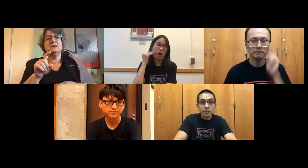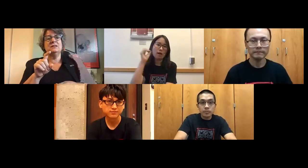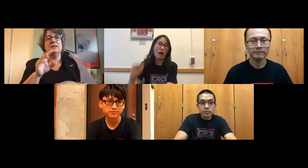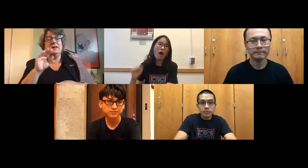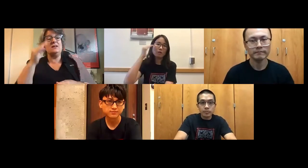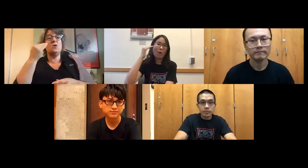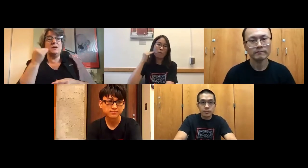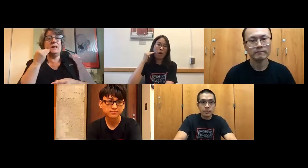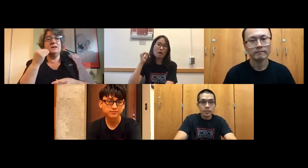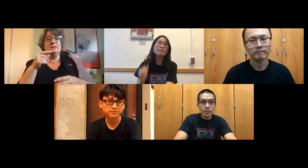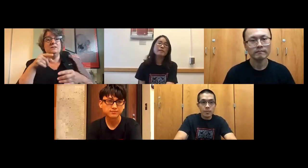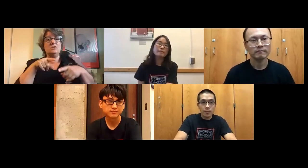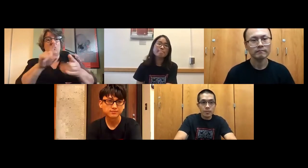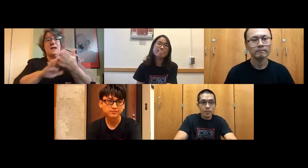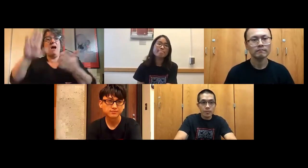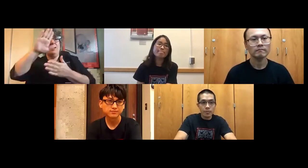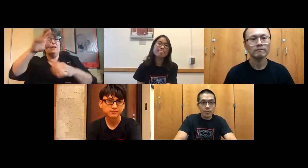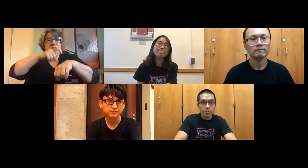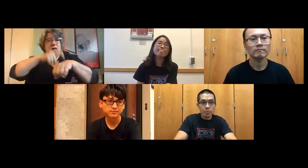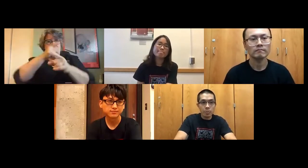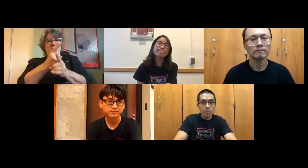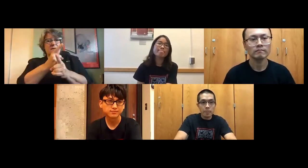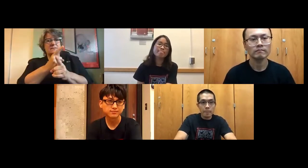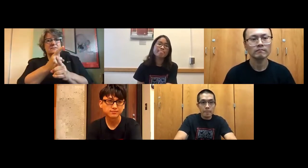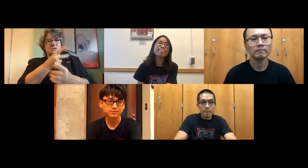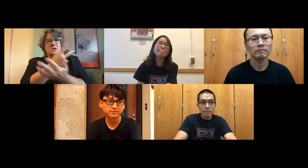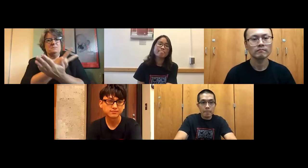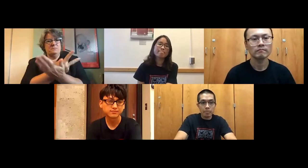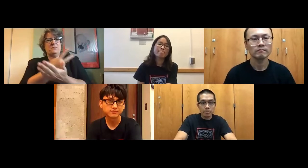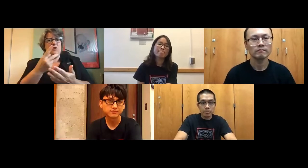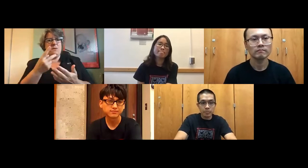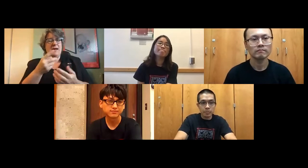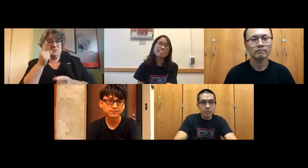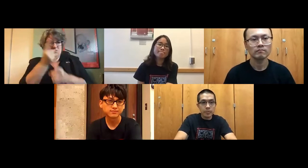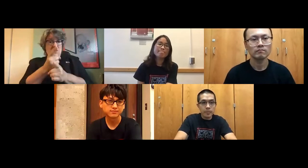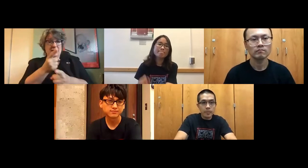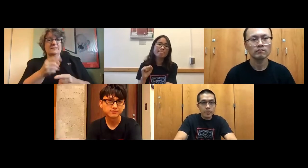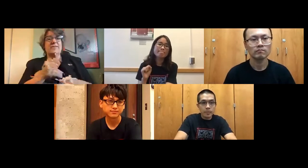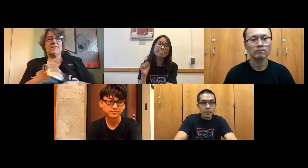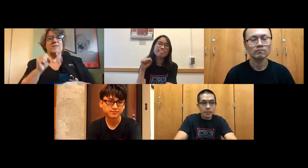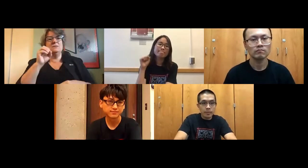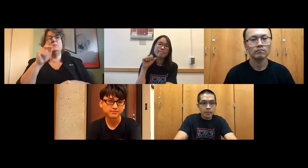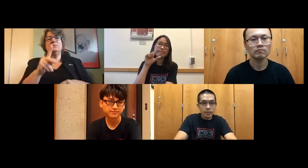In Korea, in South Korea. In Korea, when you were in college at that time, right? Doing your master's degree,